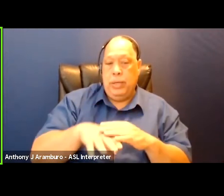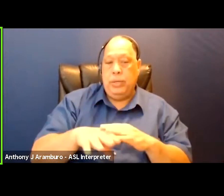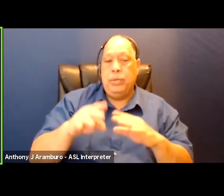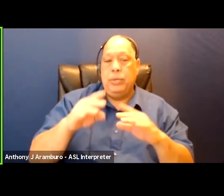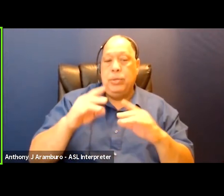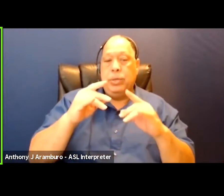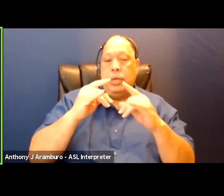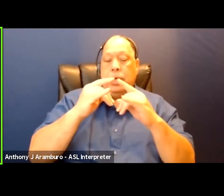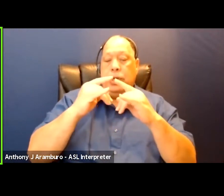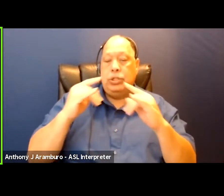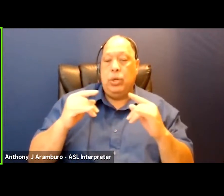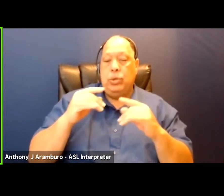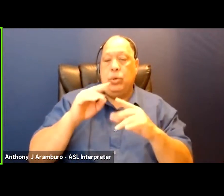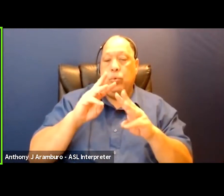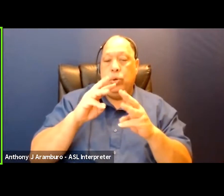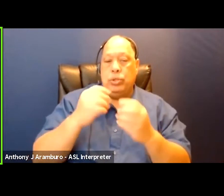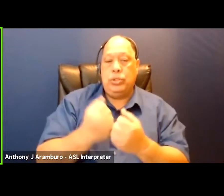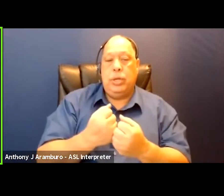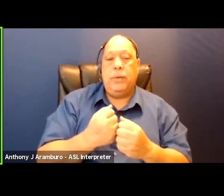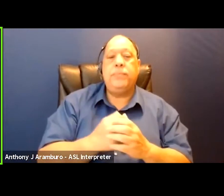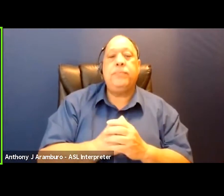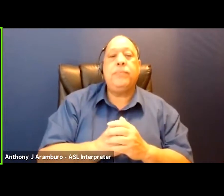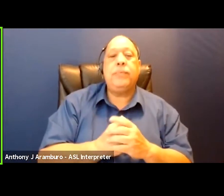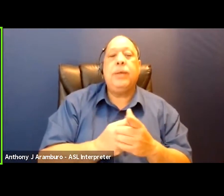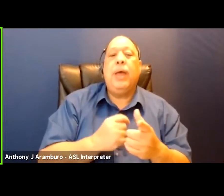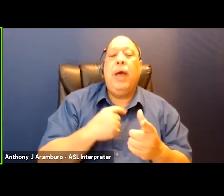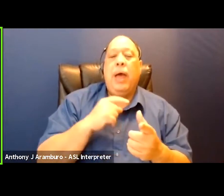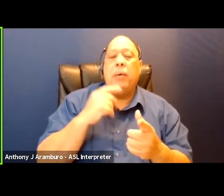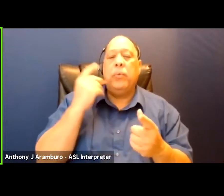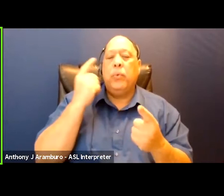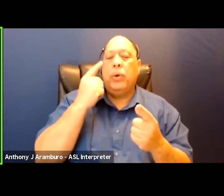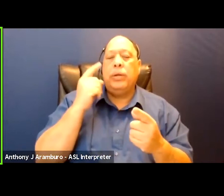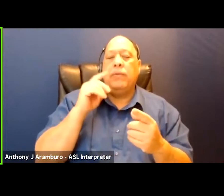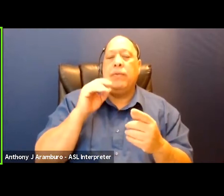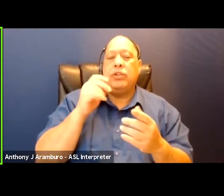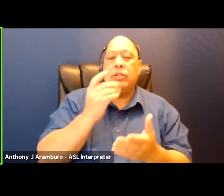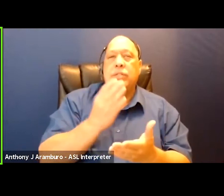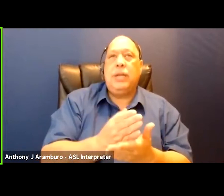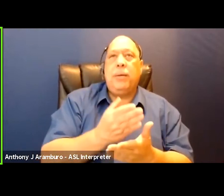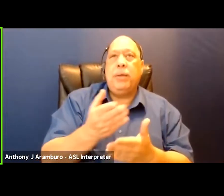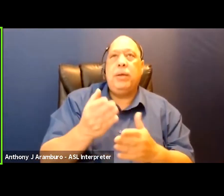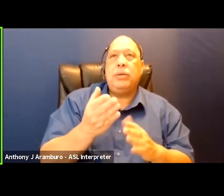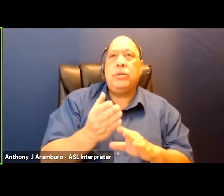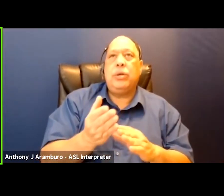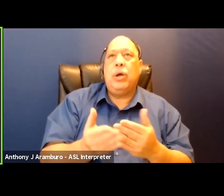workshop. I'm just wondering if I should stop there, everyone, because it's almost 7.